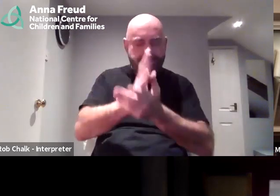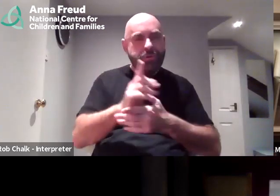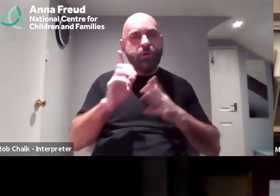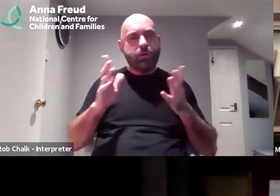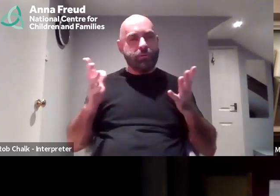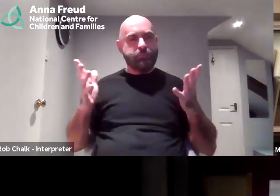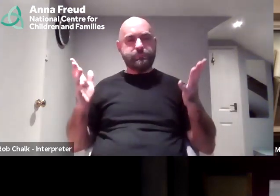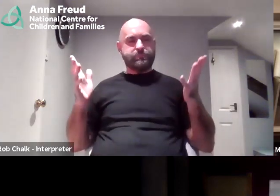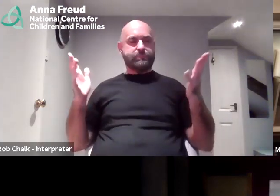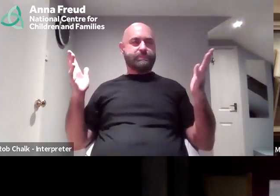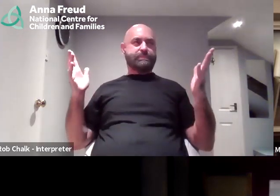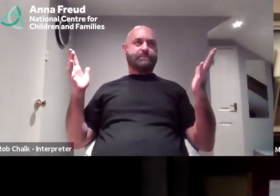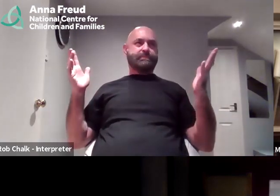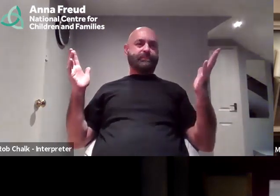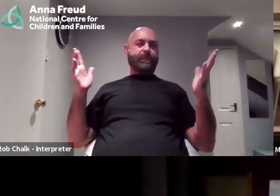item for